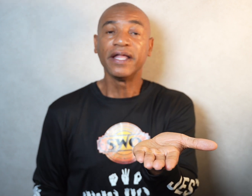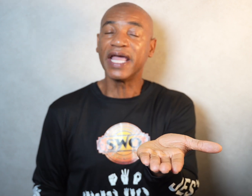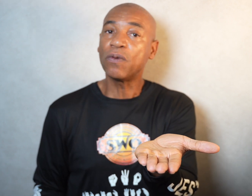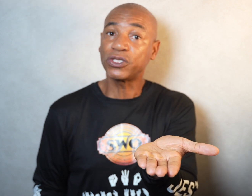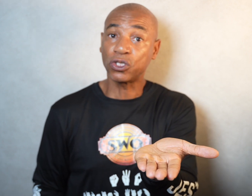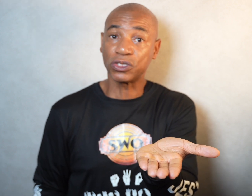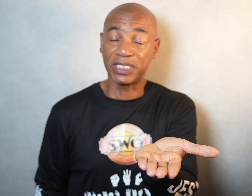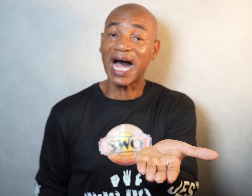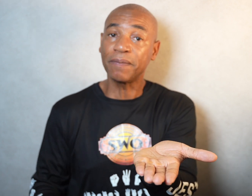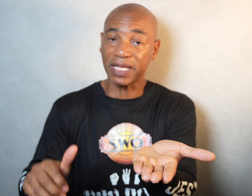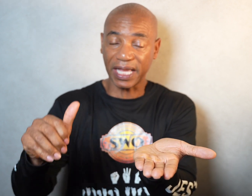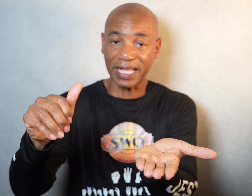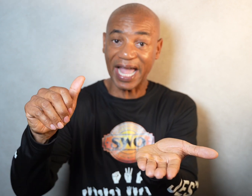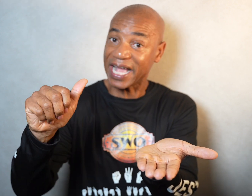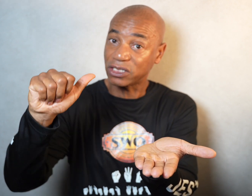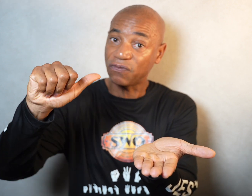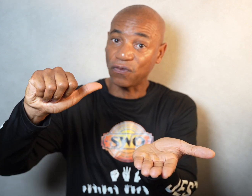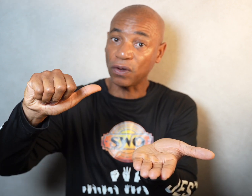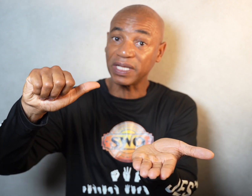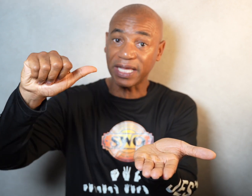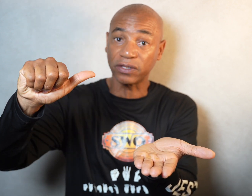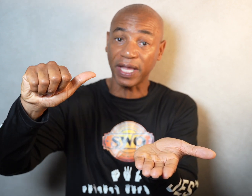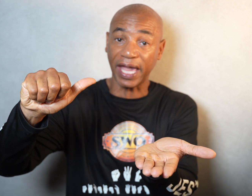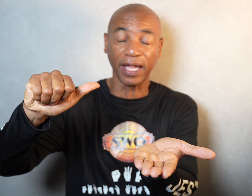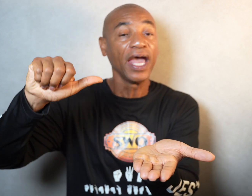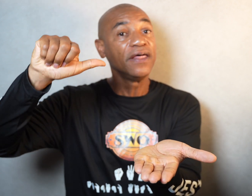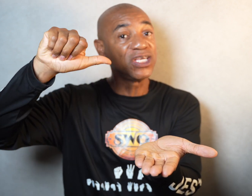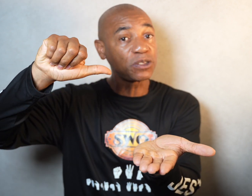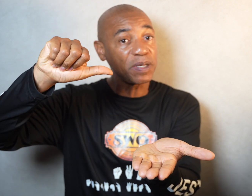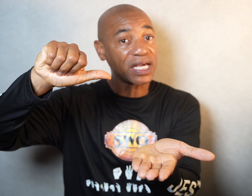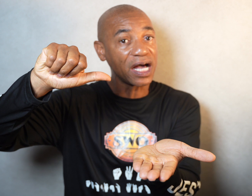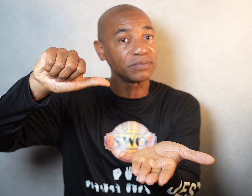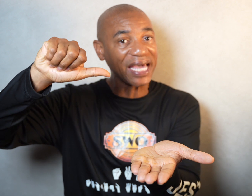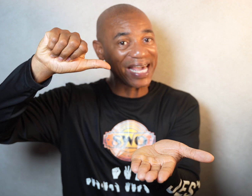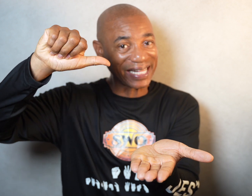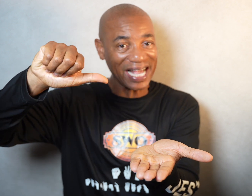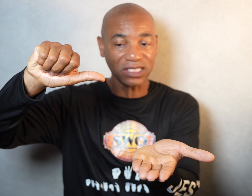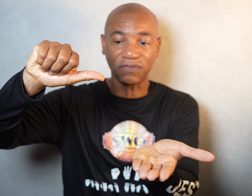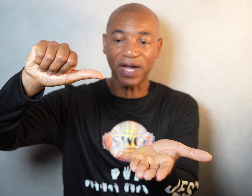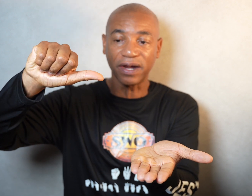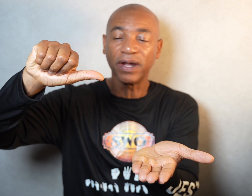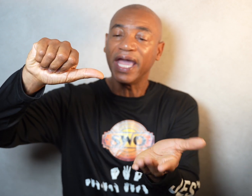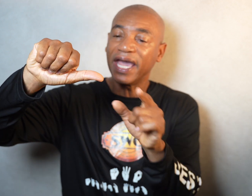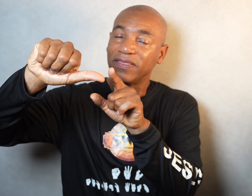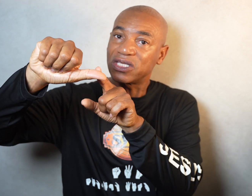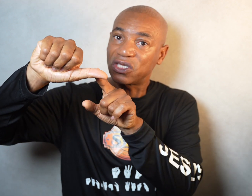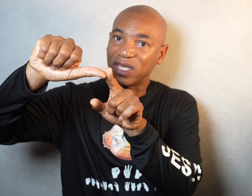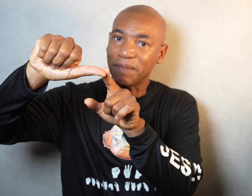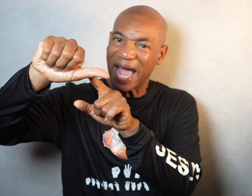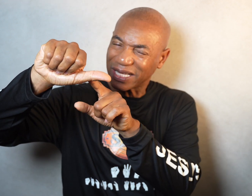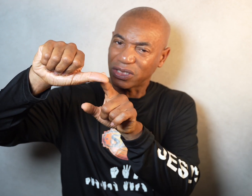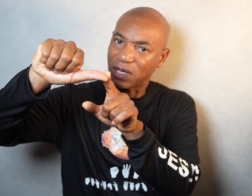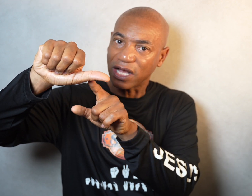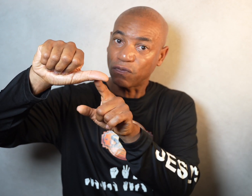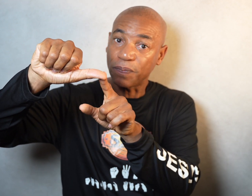Now with your dominant hand, I actually form the letter A. This becomes a classifier, and this thumb actually kind of